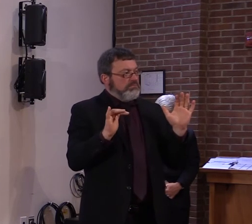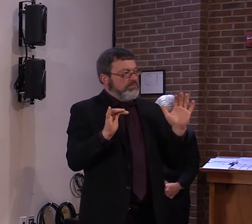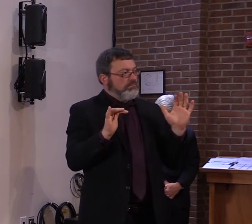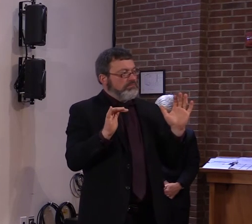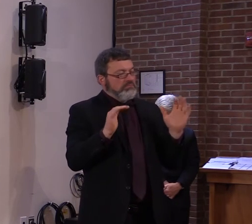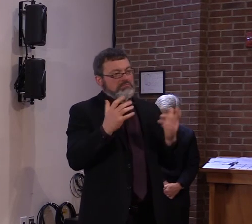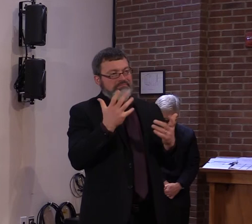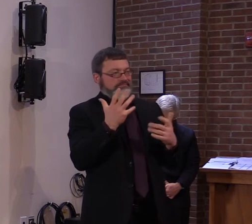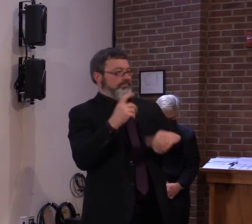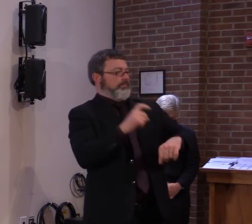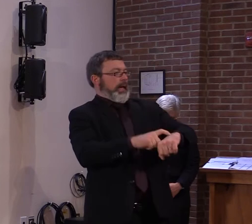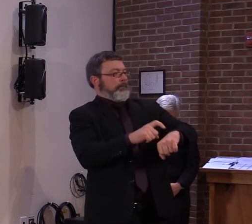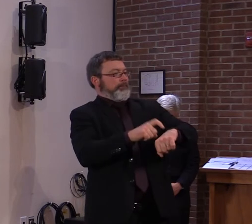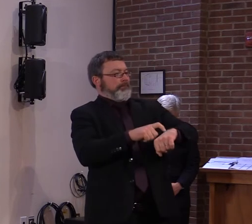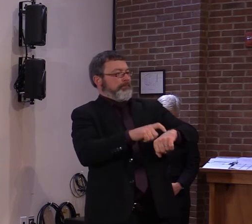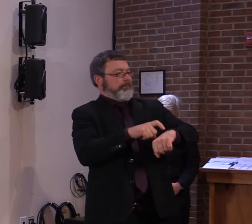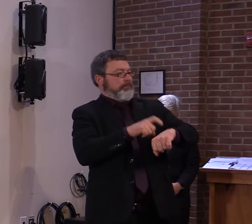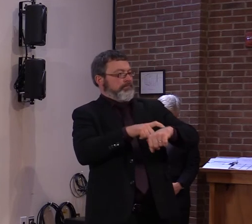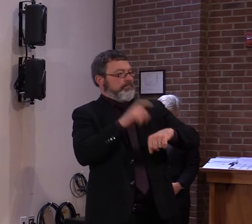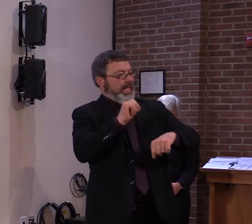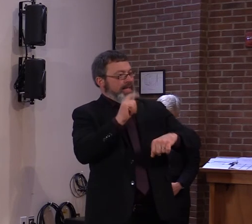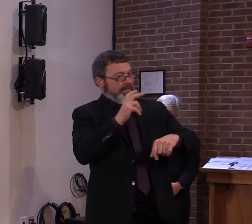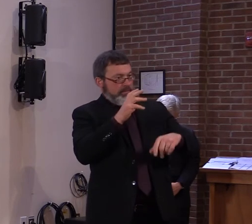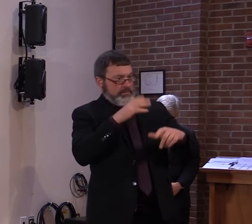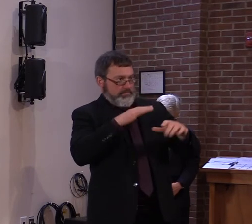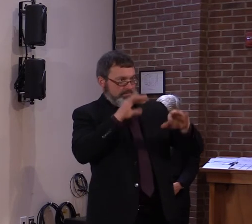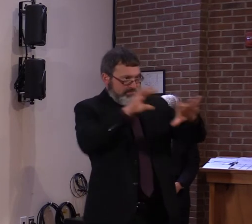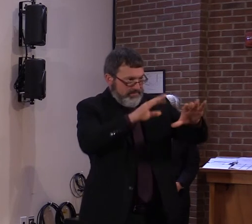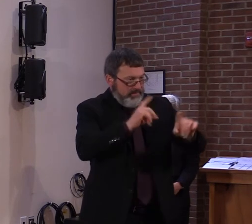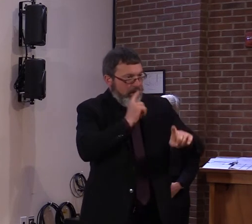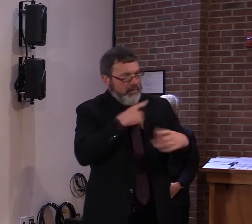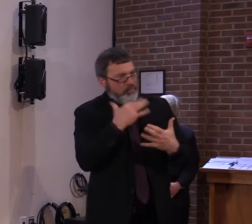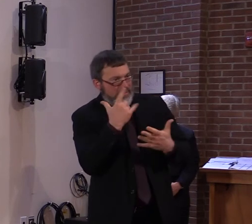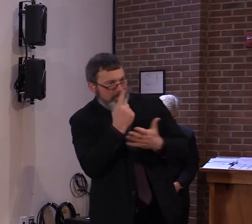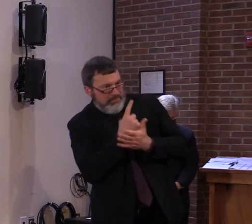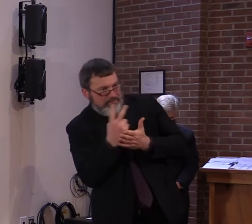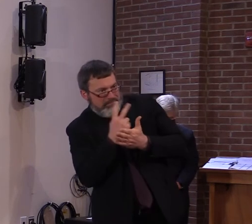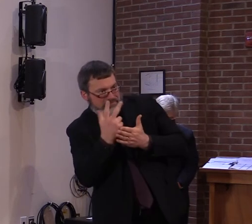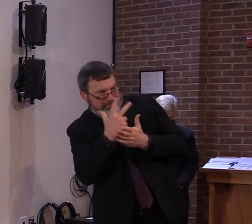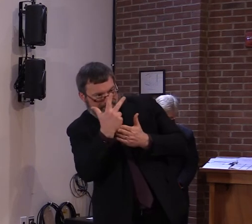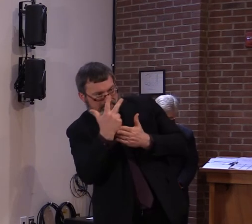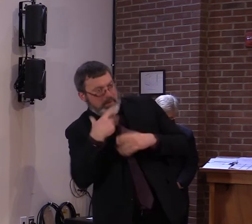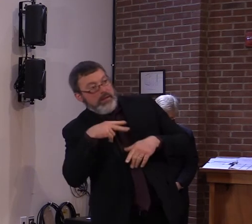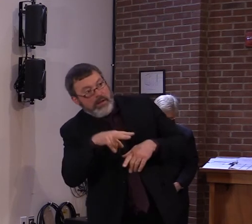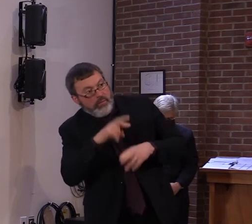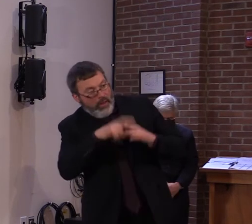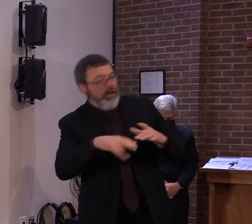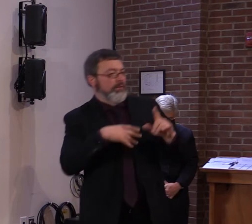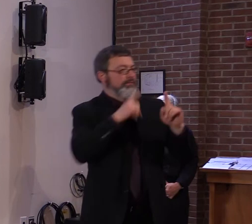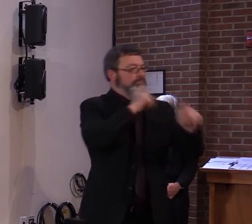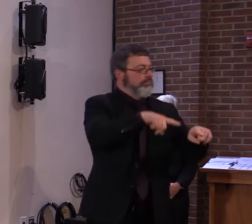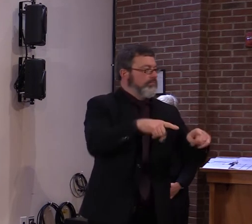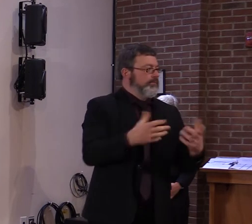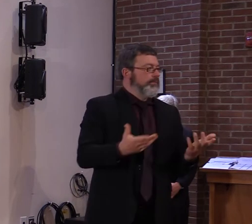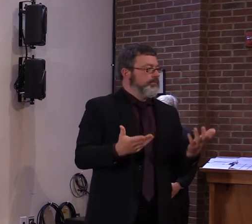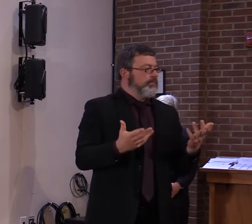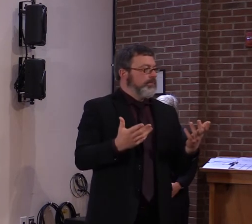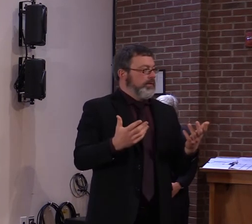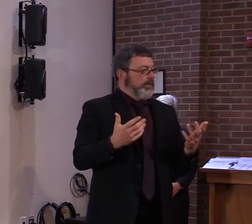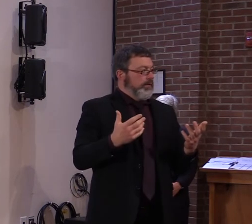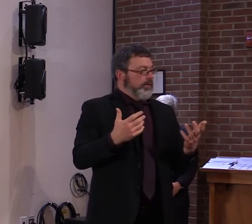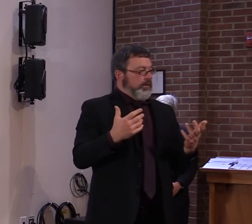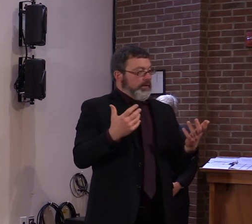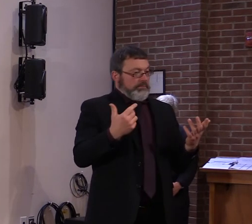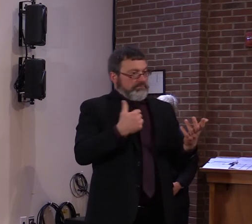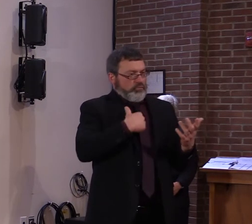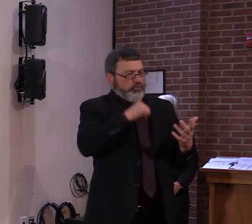as though we had a month to think about this. We had to react quickly based on what we were seeing. And a lot of it was about, those